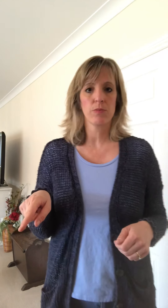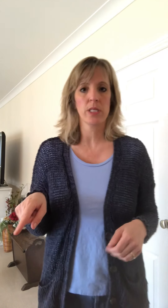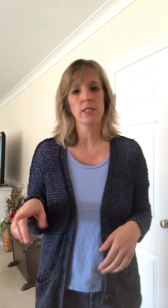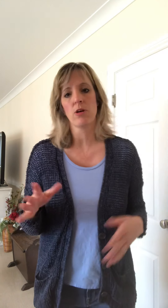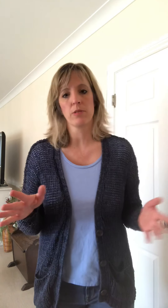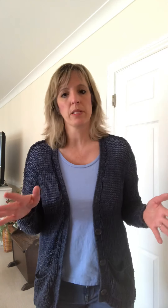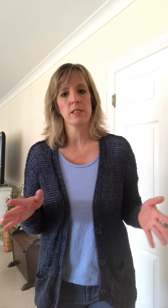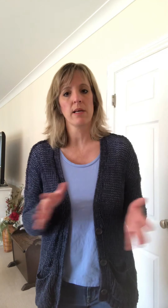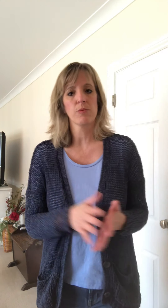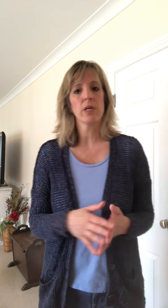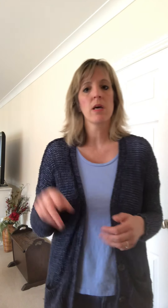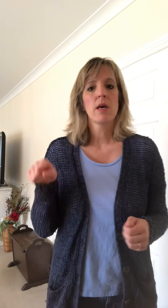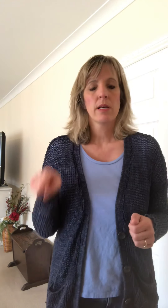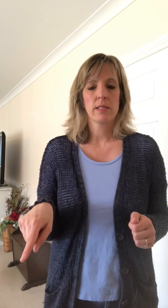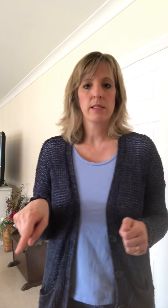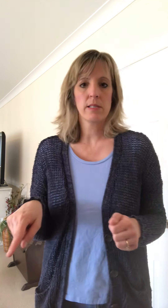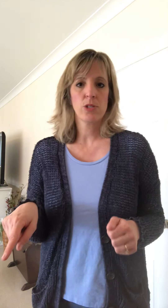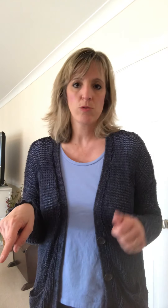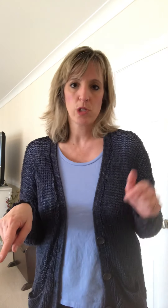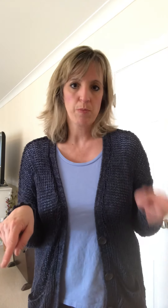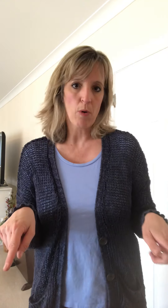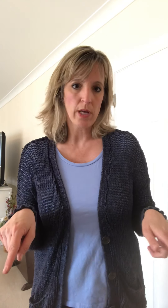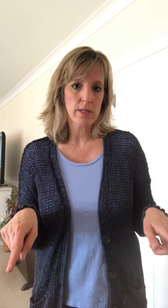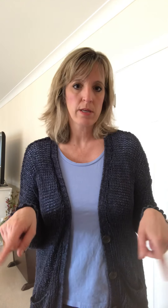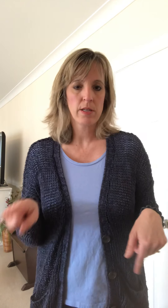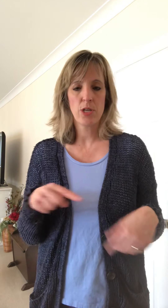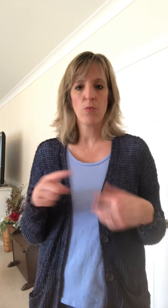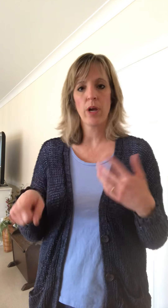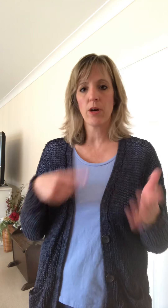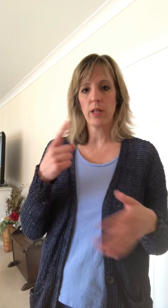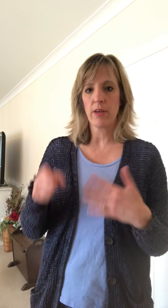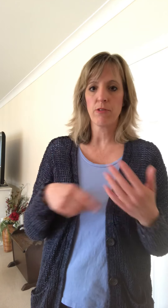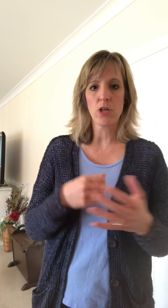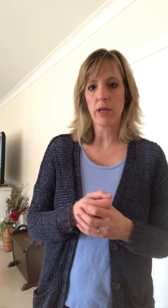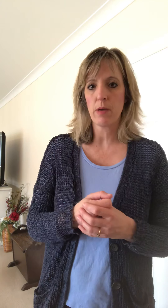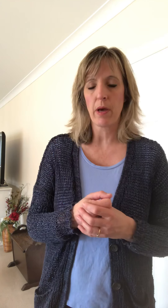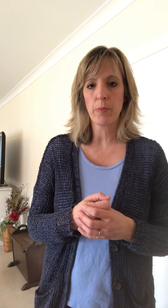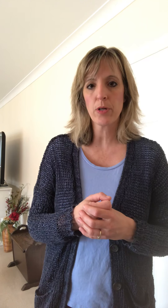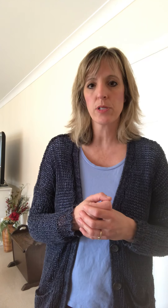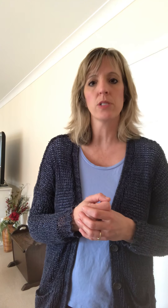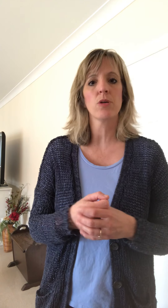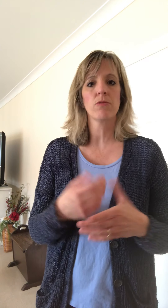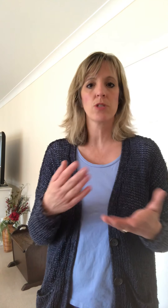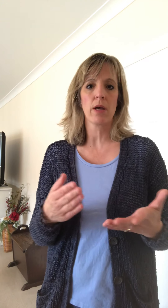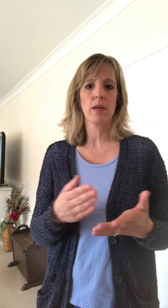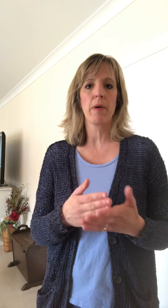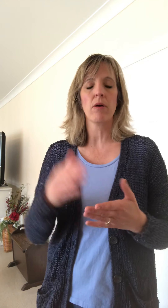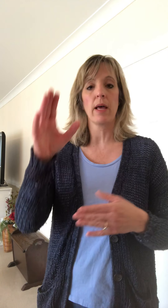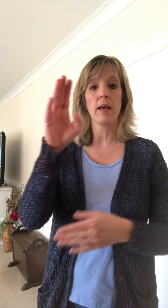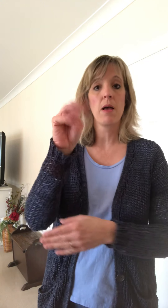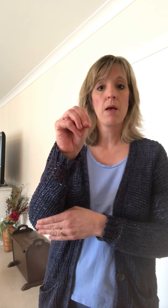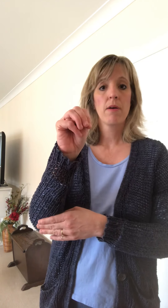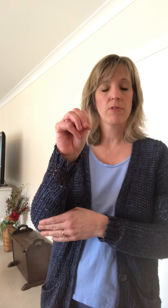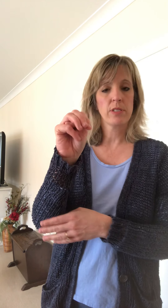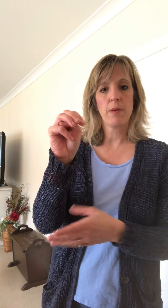We talked about this last week. This is you just point to where, like if you're talking about a person. So if you're talking about, like, for example,